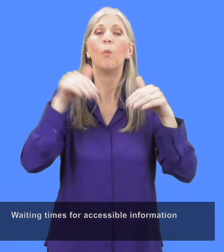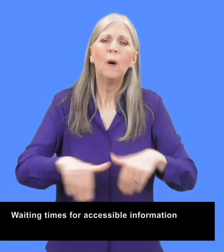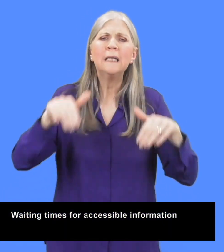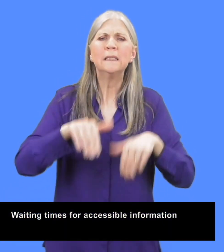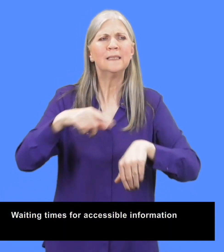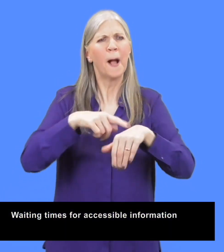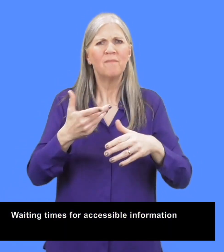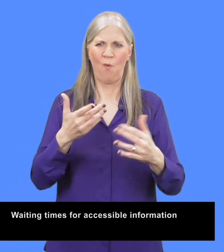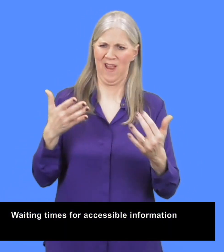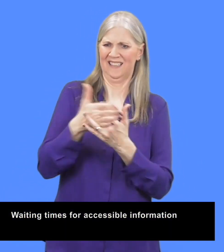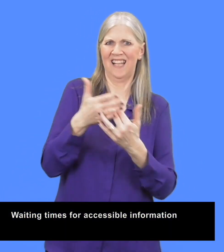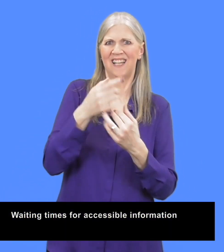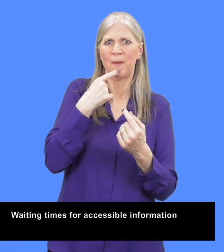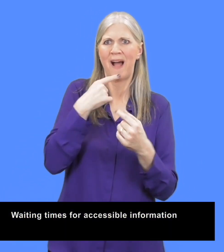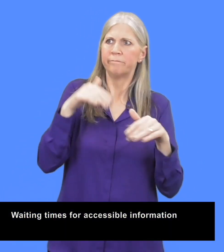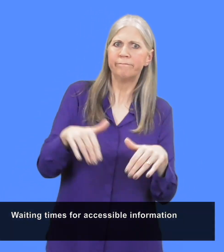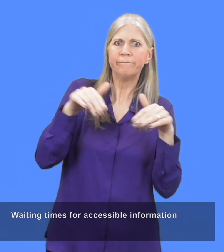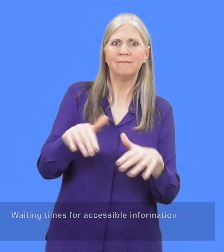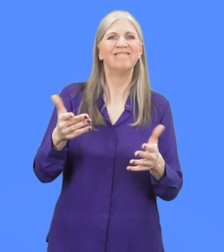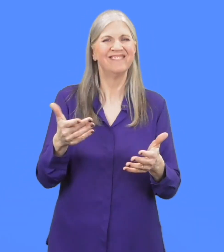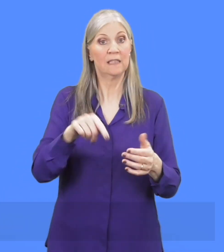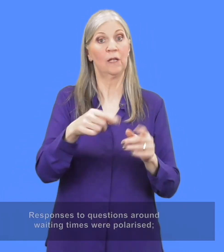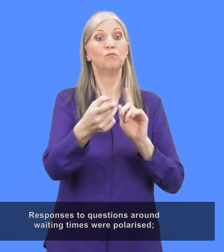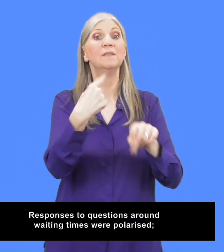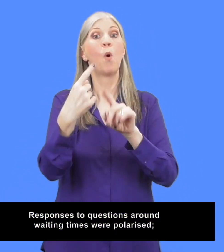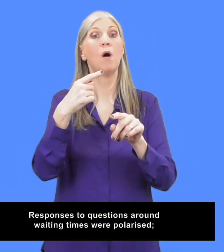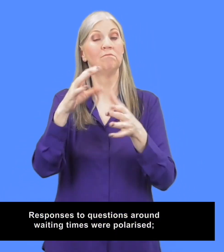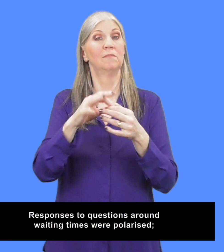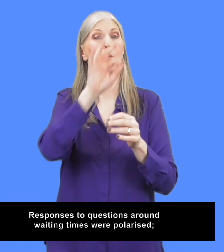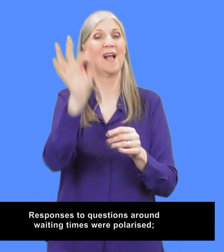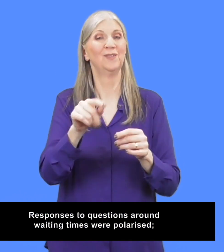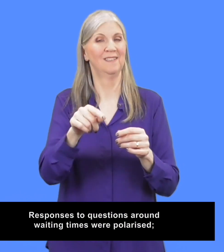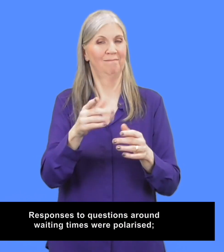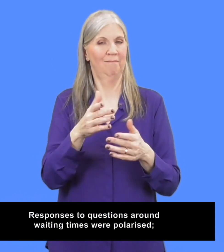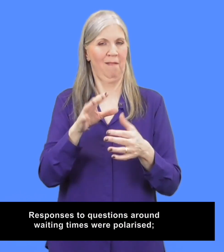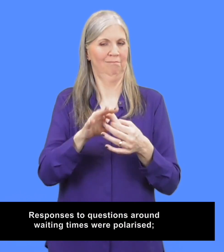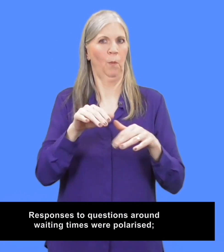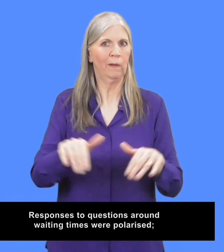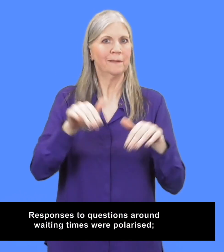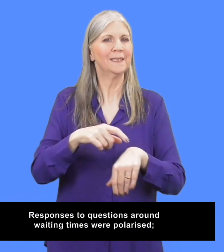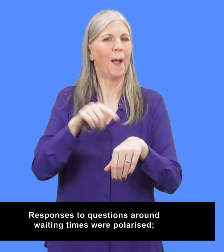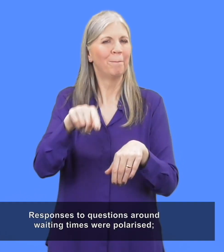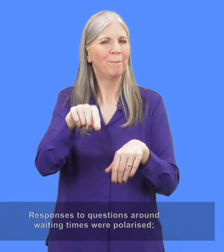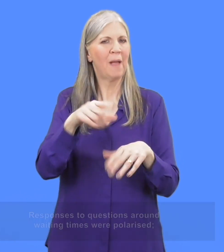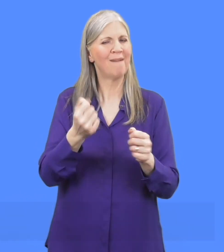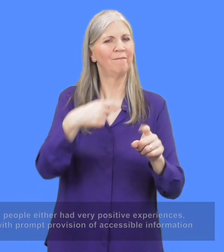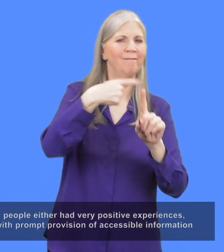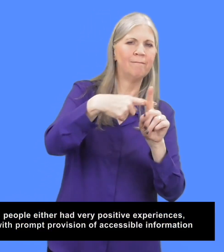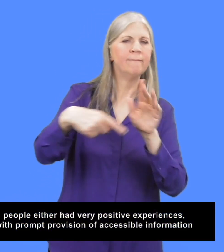Waiting times for accessible information. Responses to questions around waiting times were polarised. People either had